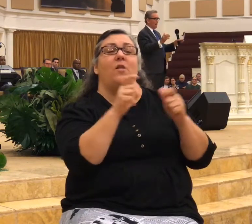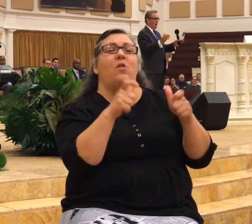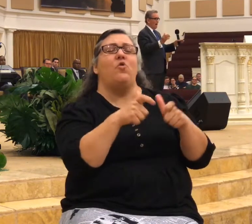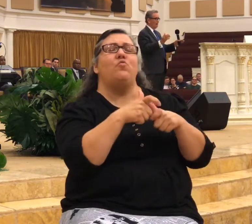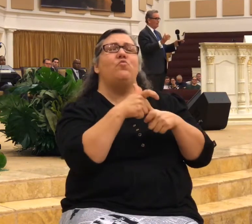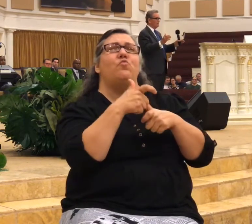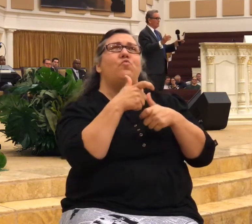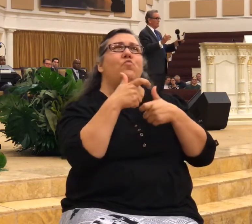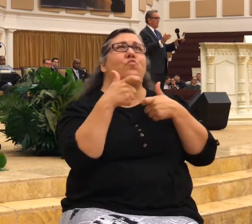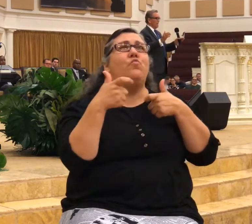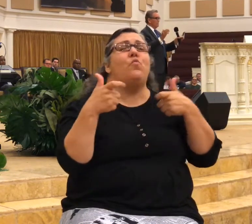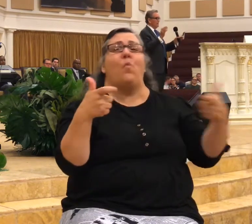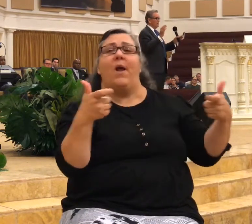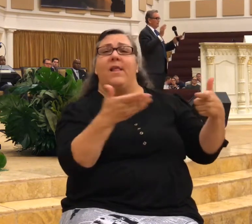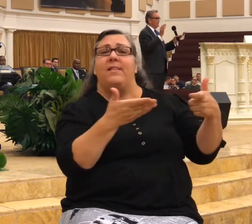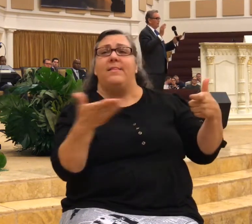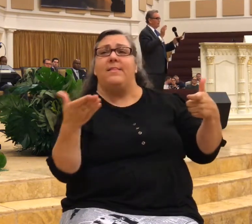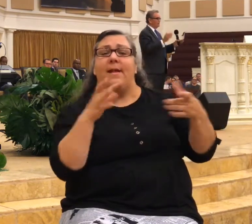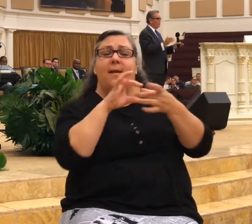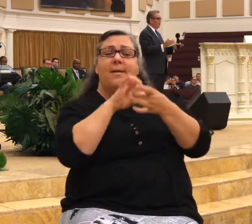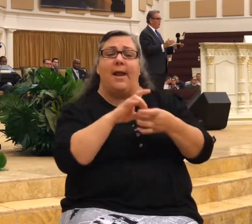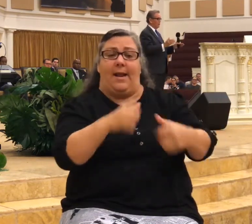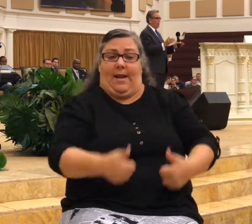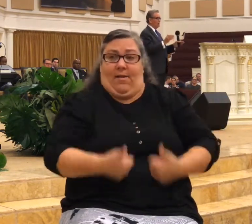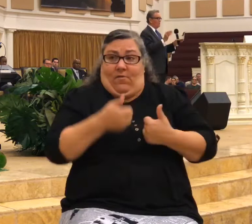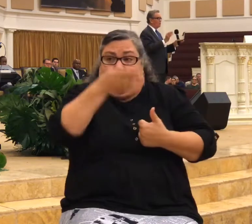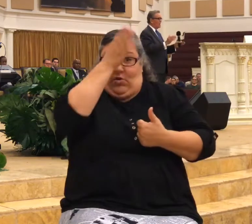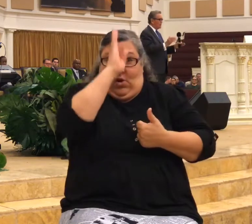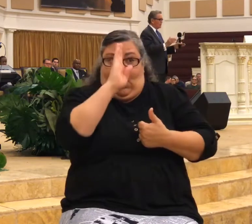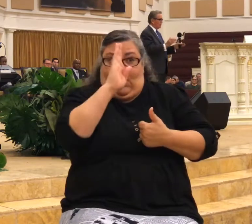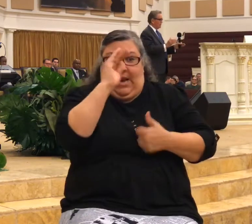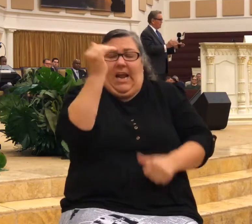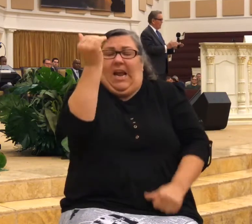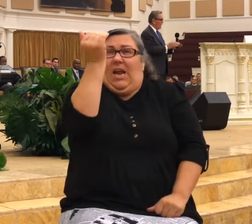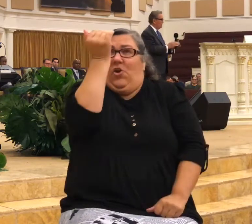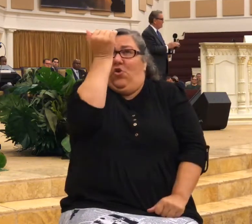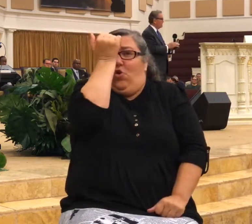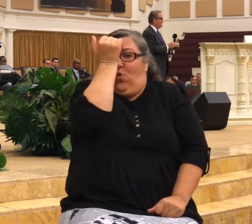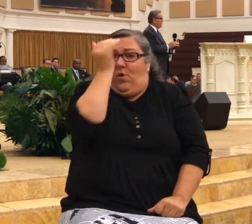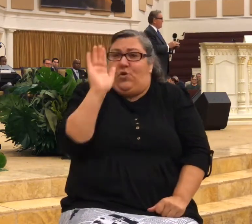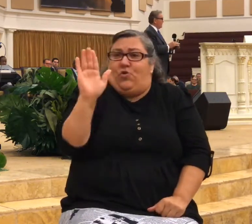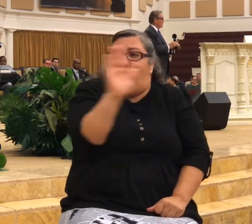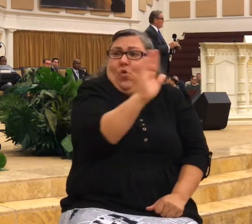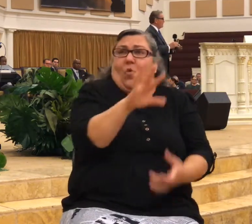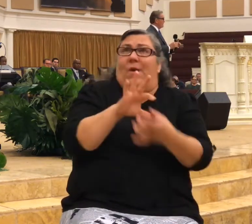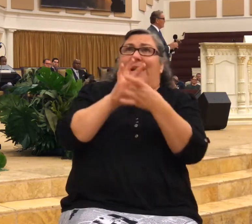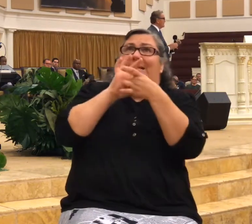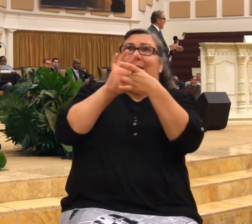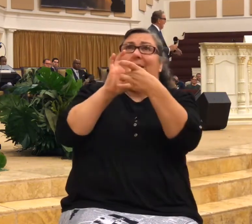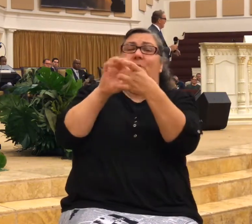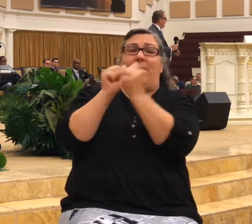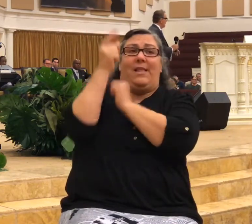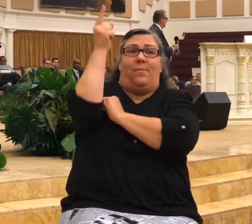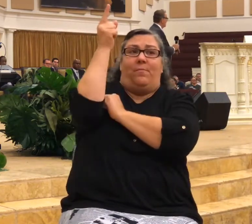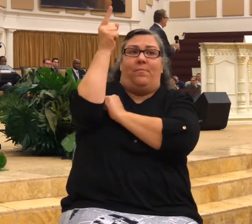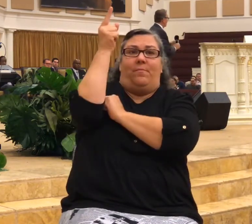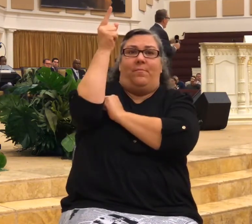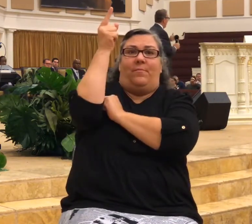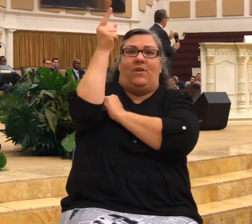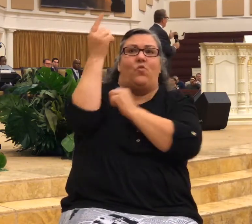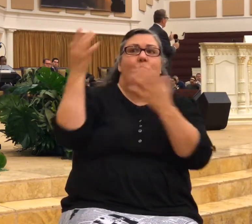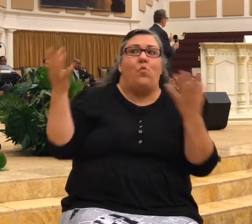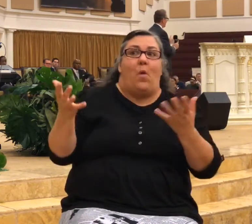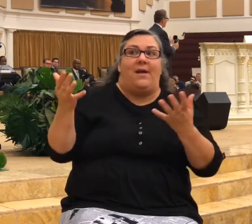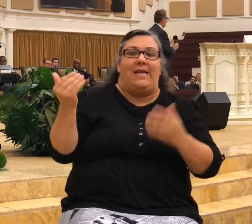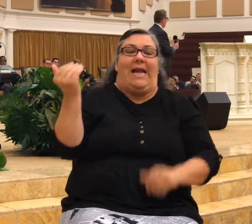living for God and being assured of your relationship with him is the knowledge that